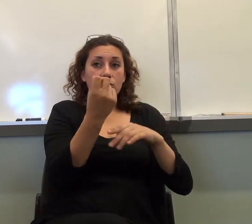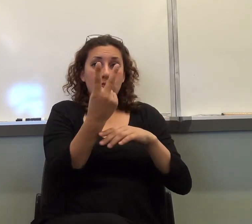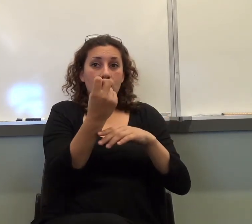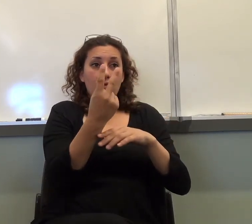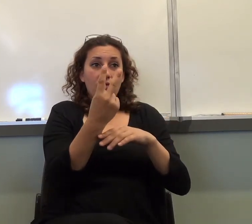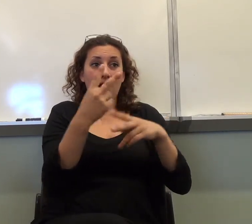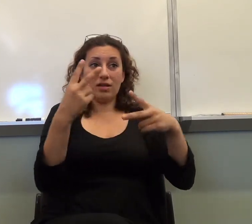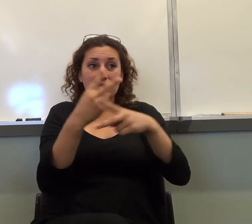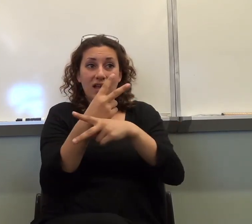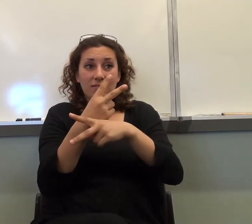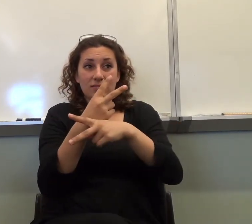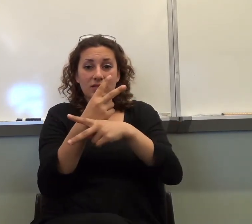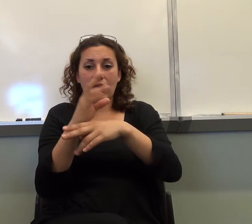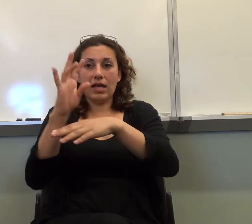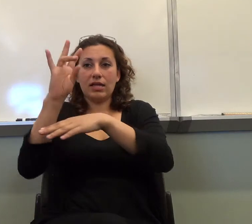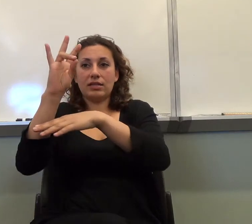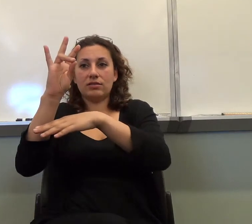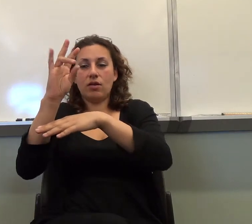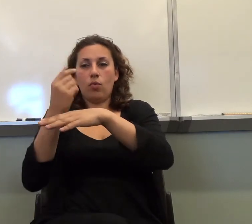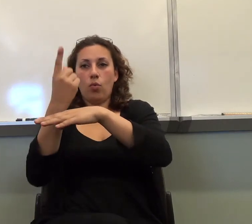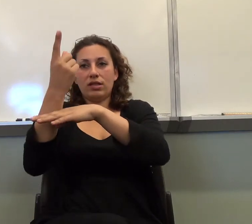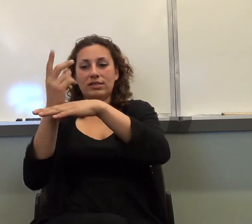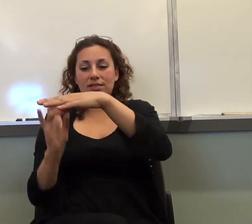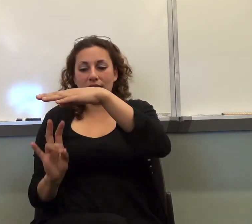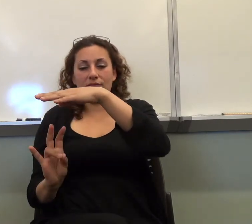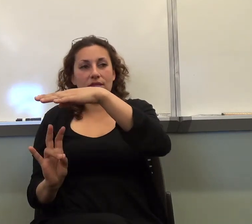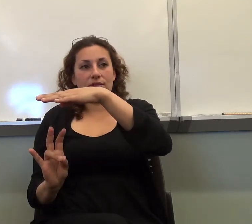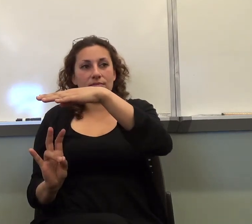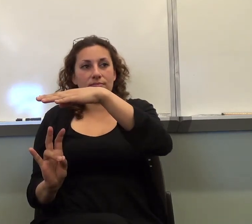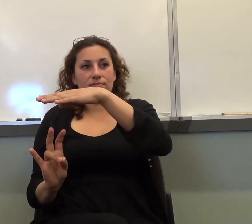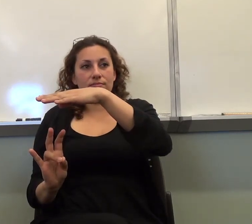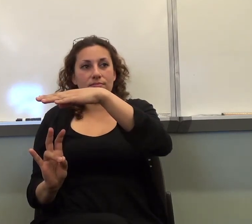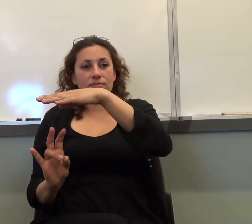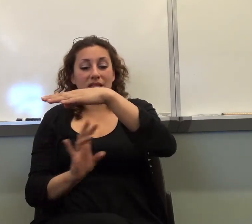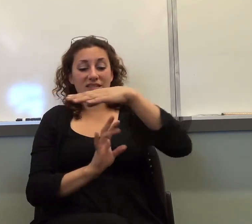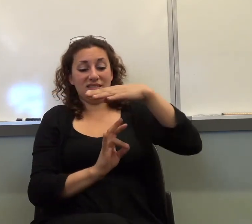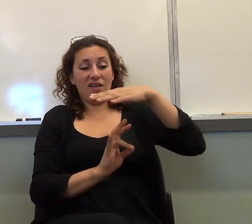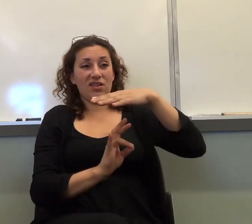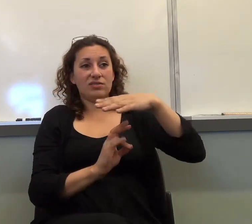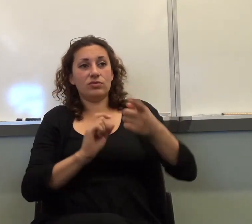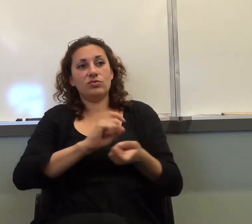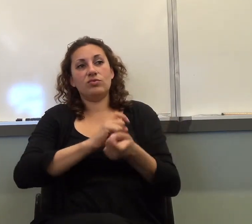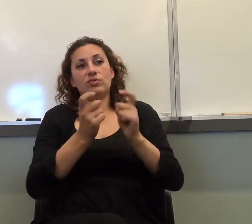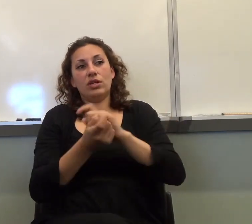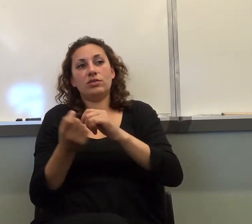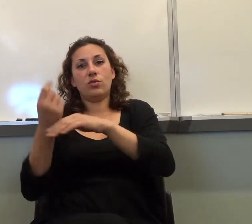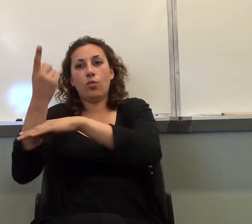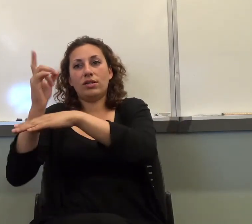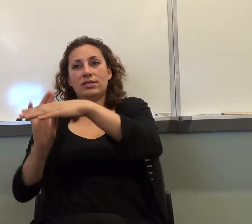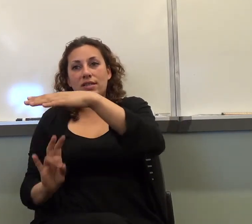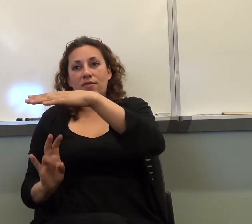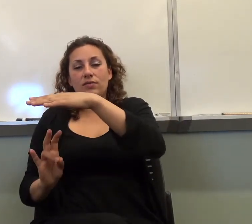over 1, flip it over, 1/7. And again, positive times a positive gives you